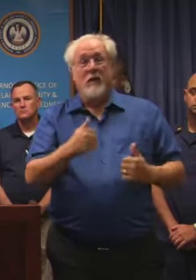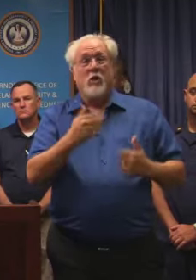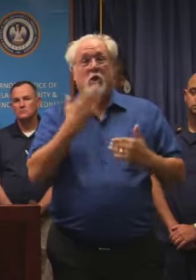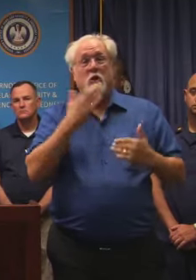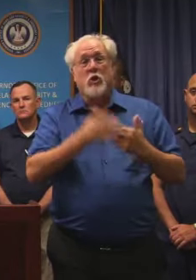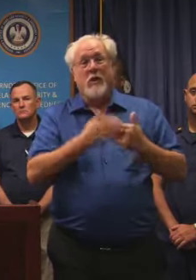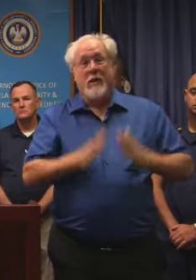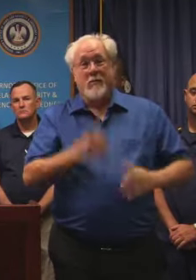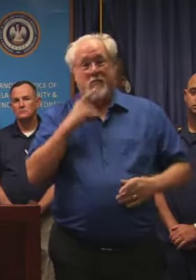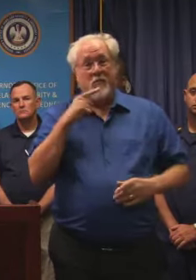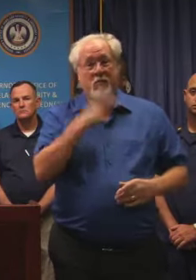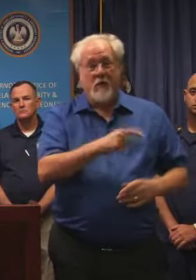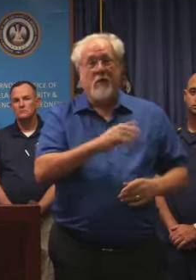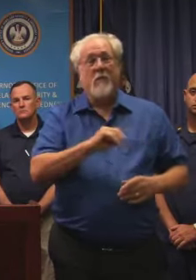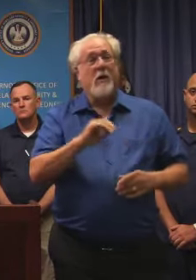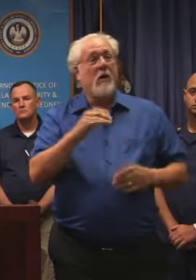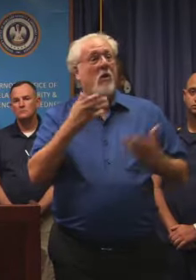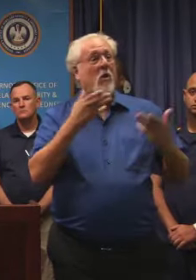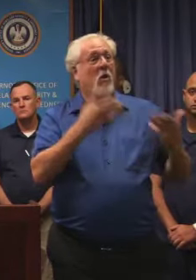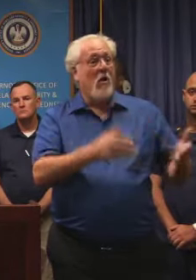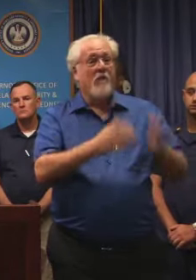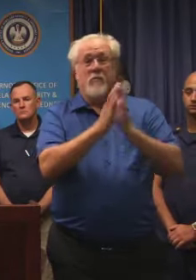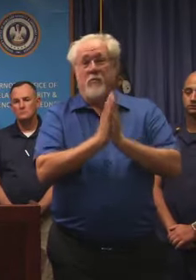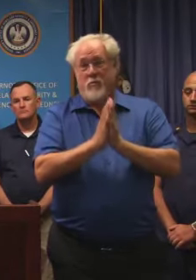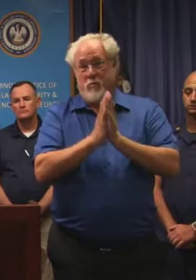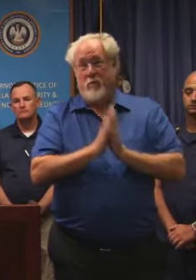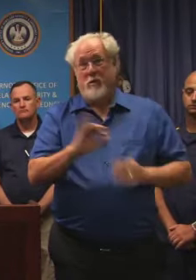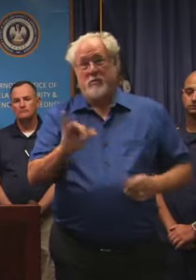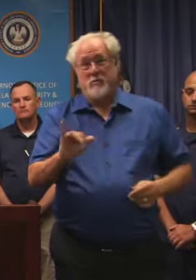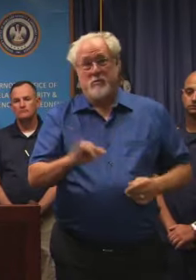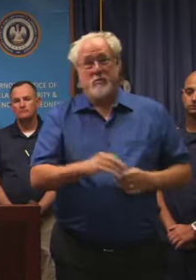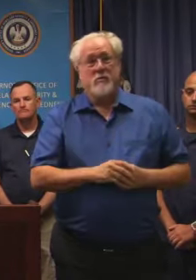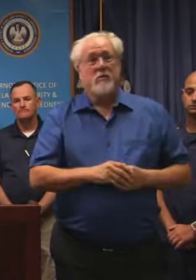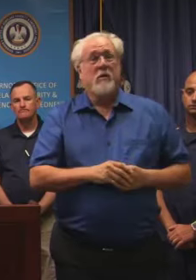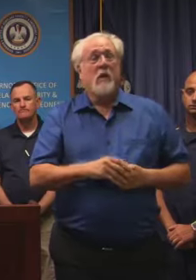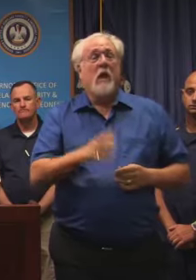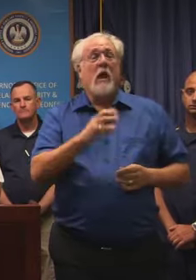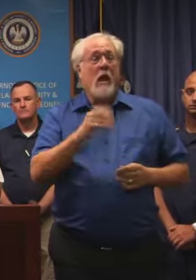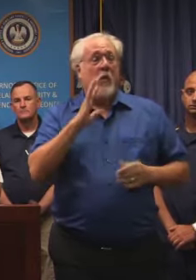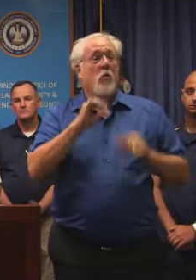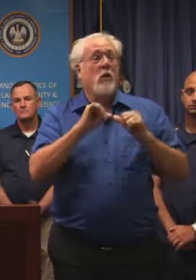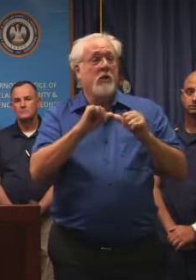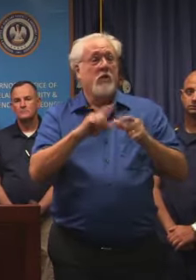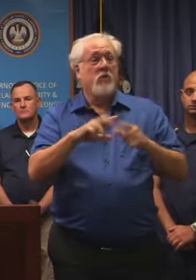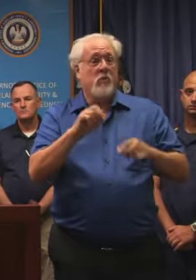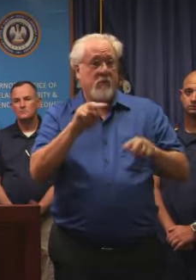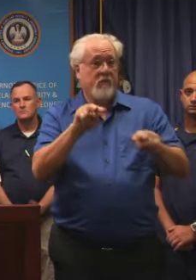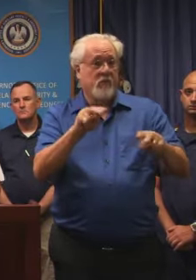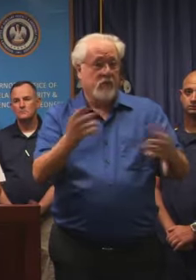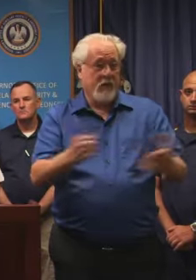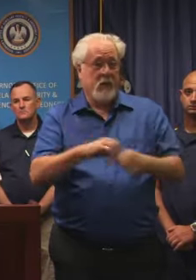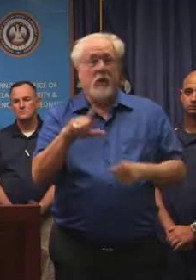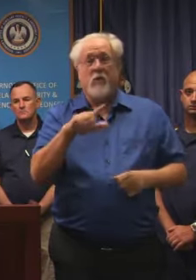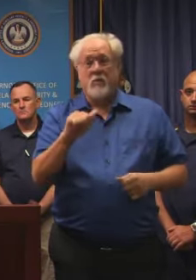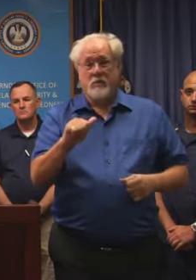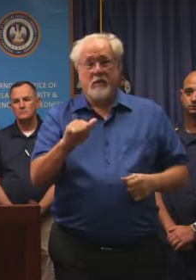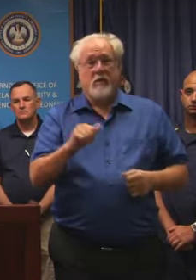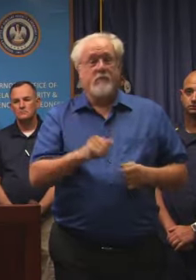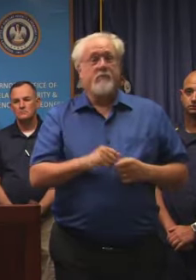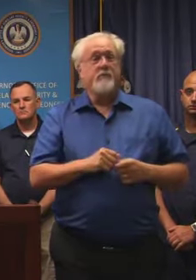them, and we offer them our prayers as well. And we will continue to be vigilant here in